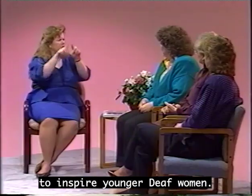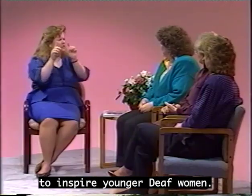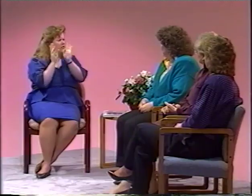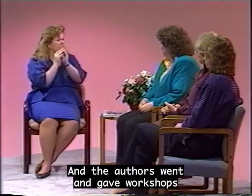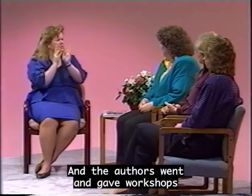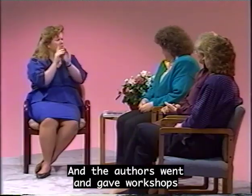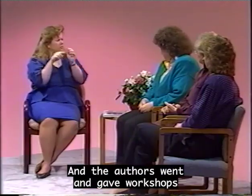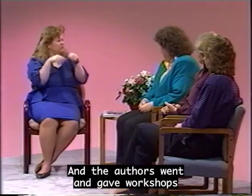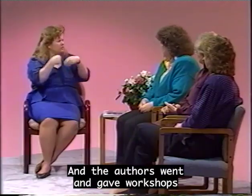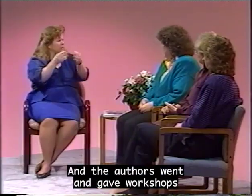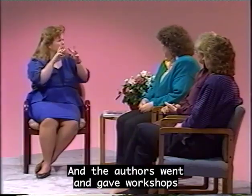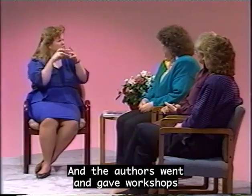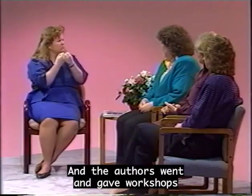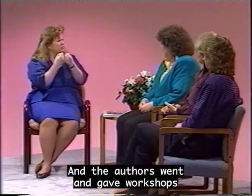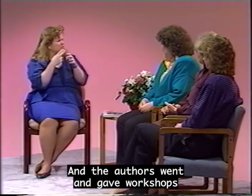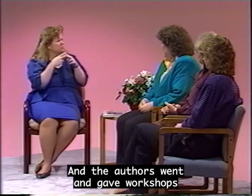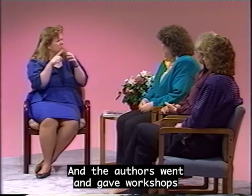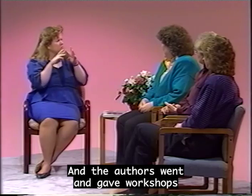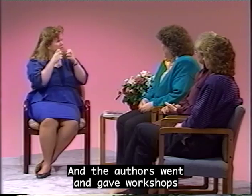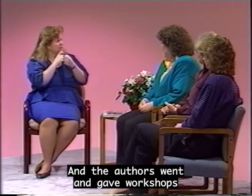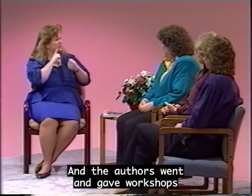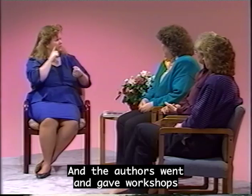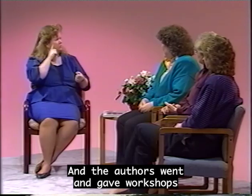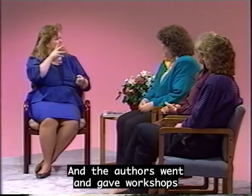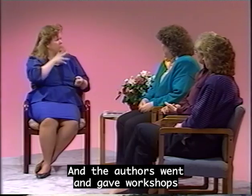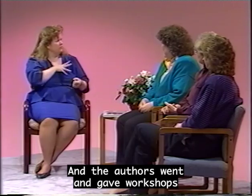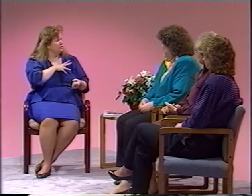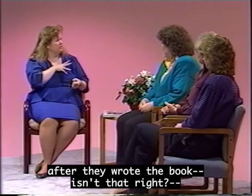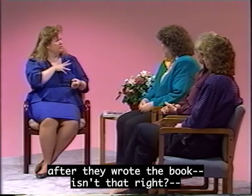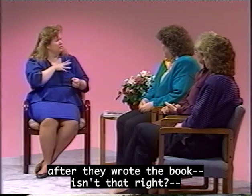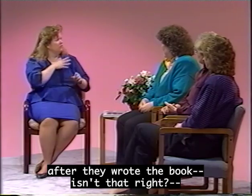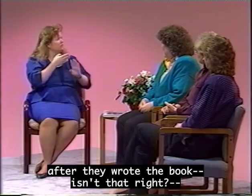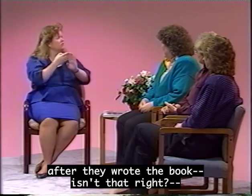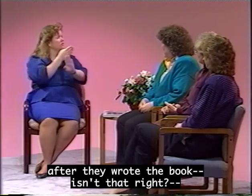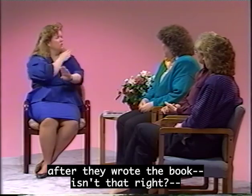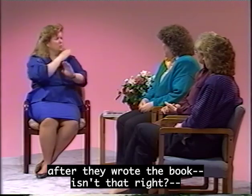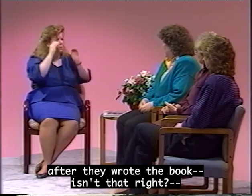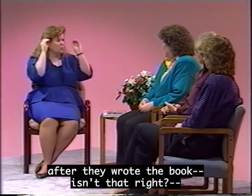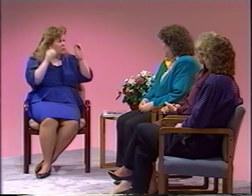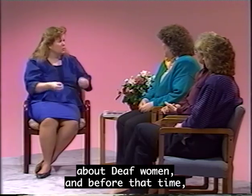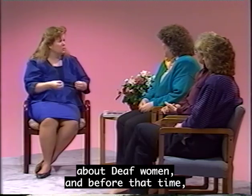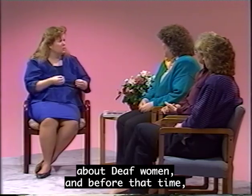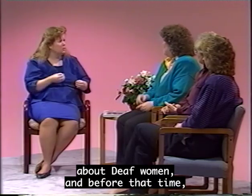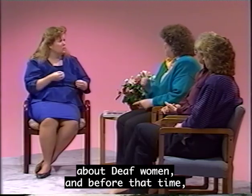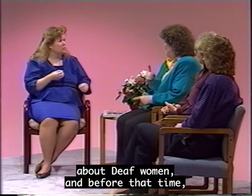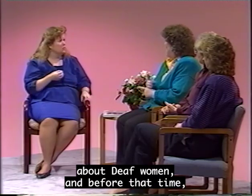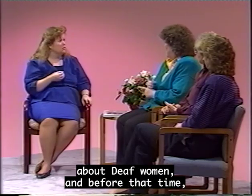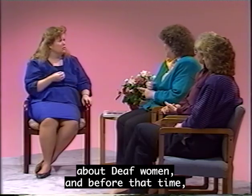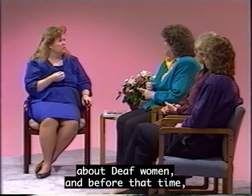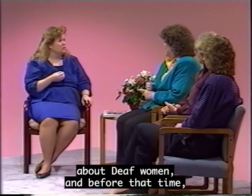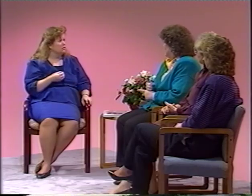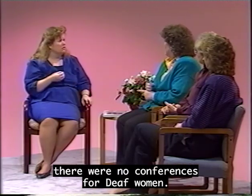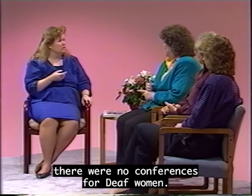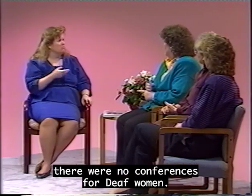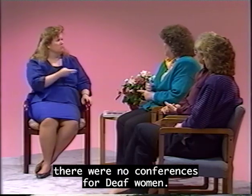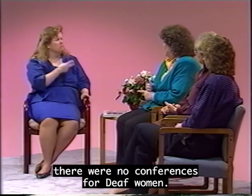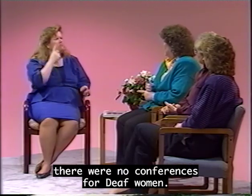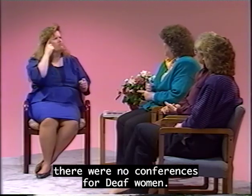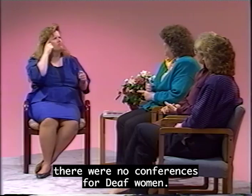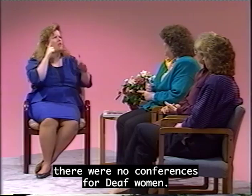women. And the authors went and gave workshops after they wrote the book, isn't that right, about deaf women? And before that time, there were no conferences for deaf That's women.